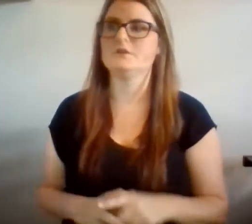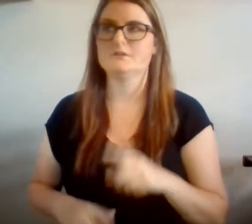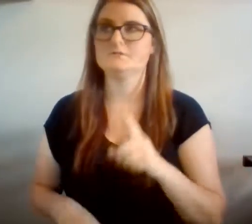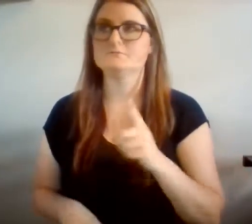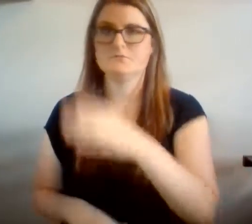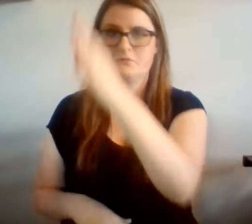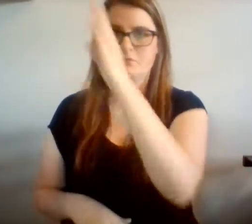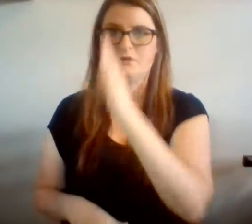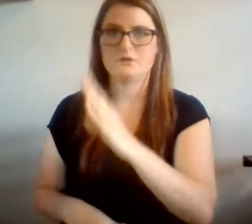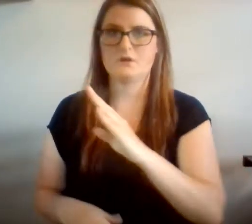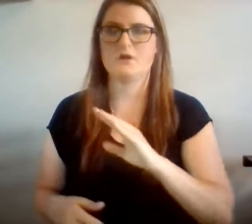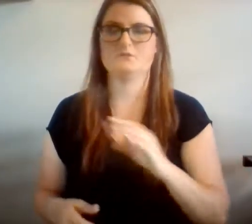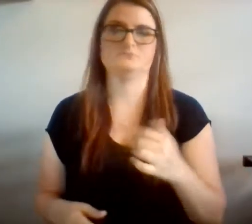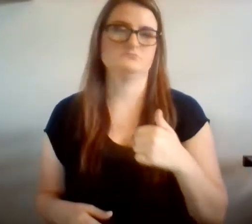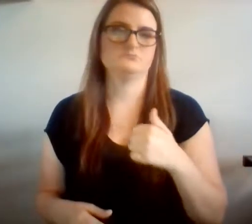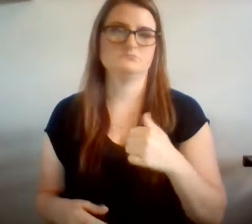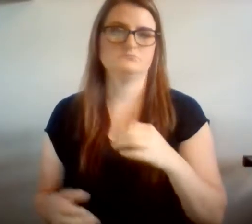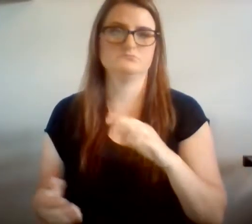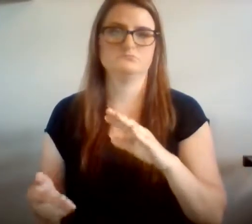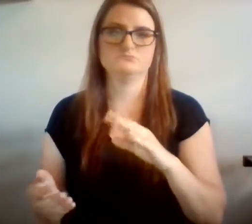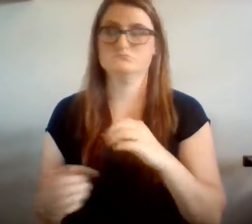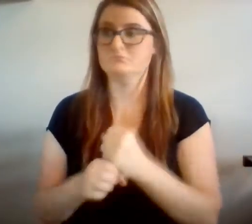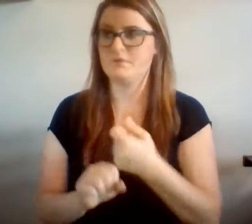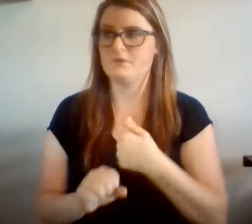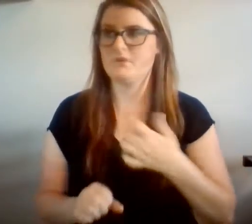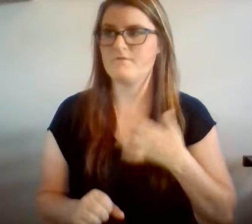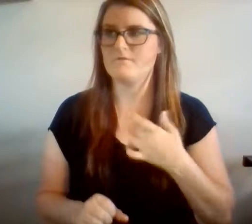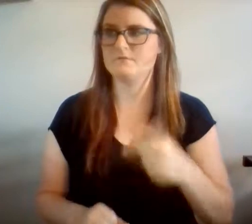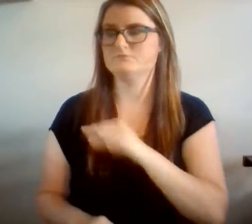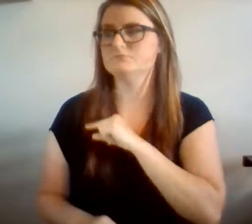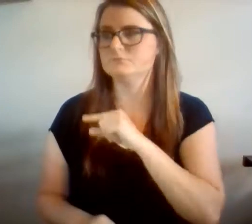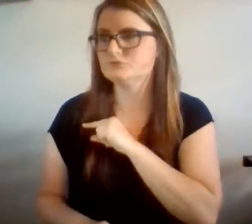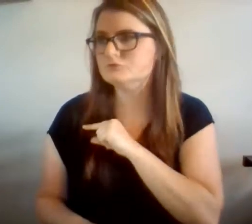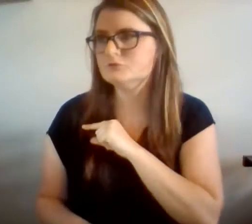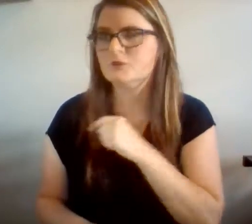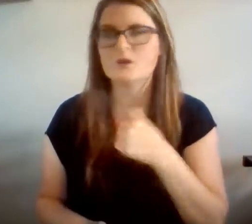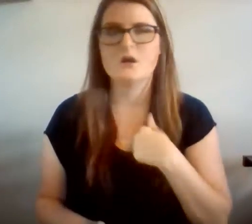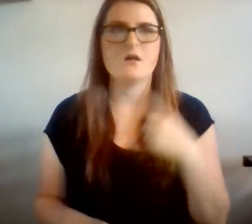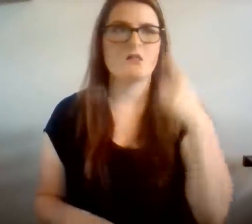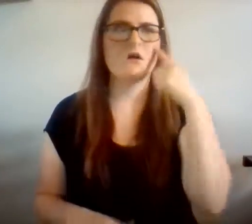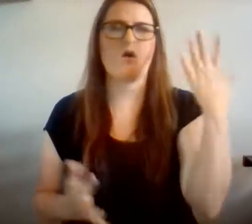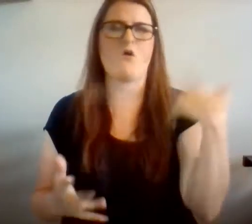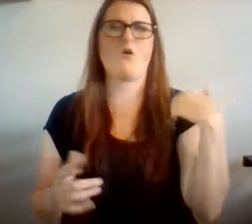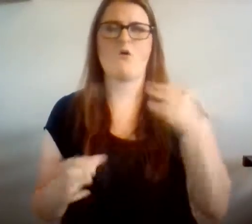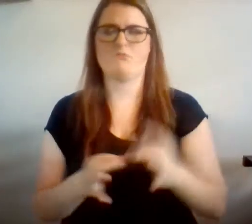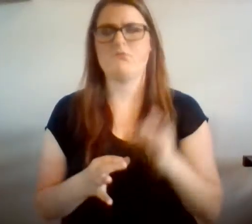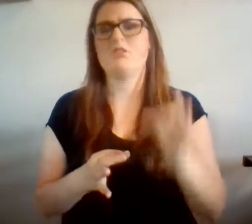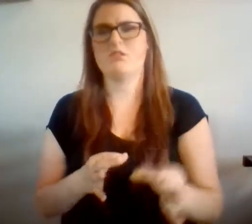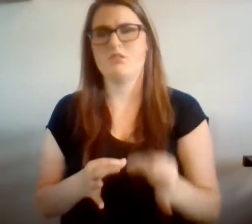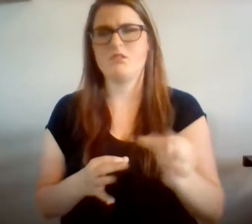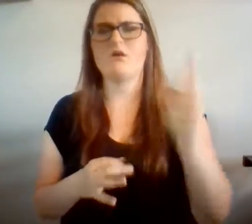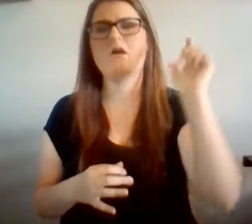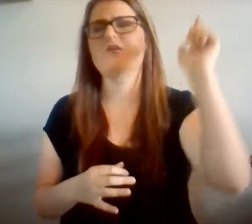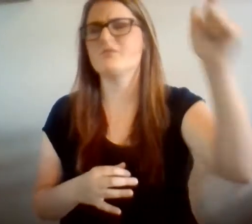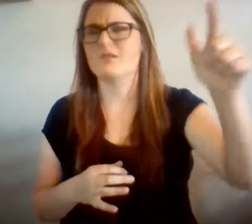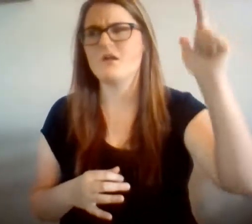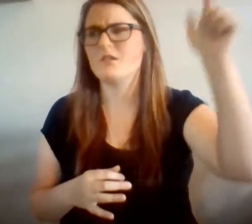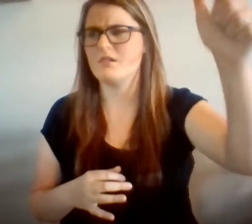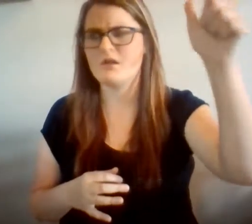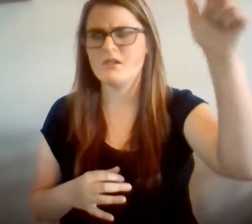I'm assuming that I'll have a later. I'm assuming that I'll have the time to do that at some other time. And that's just knowledge that I don't really